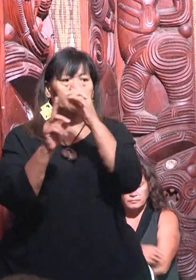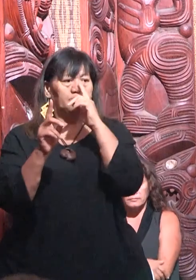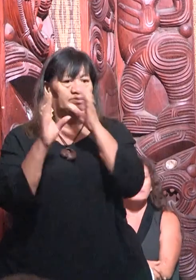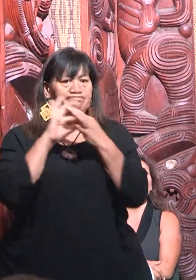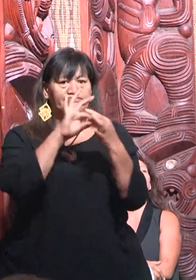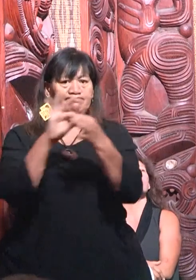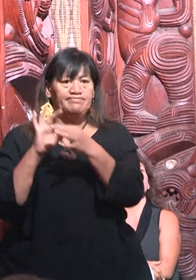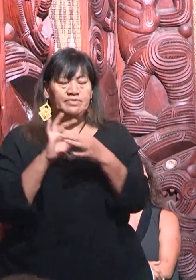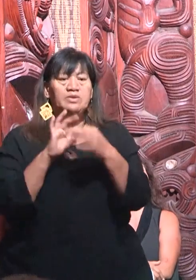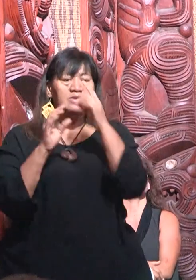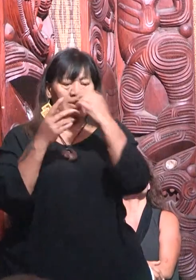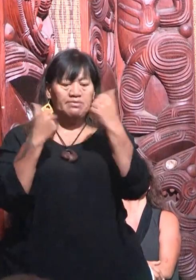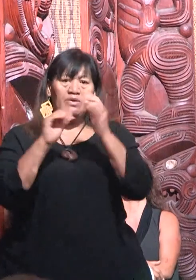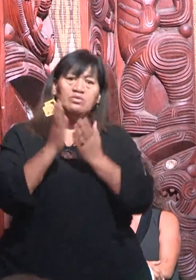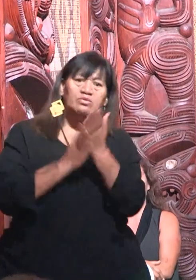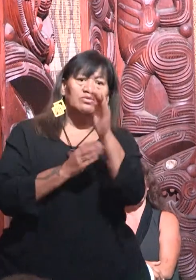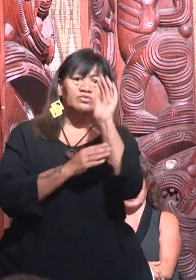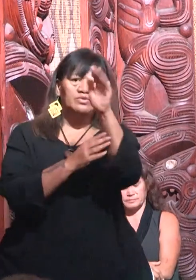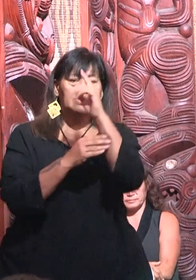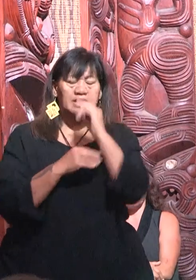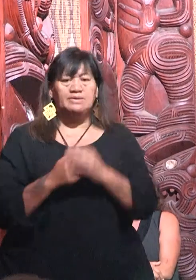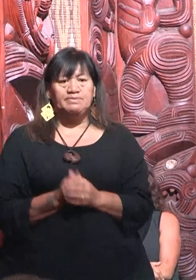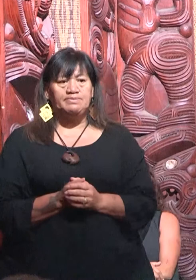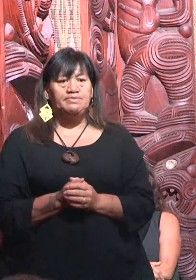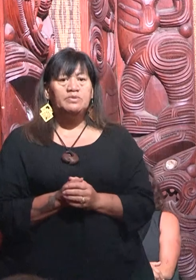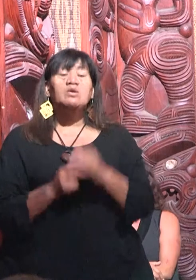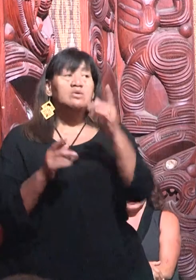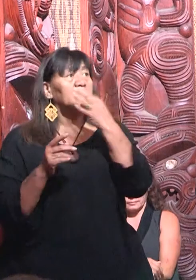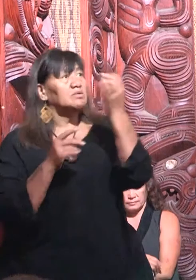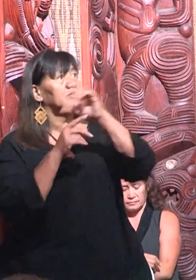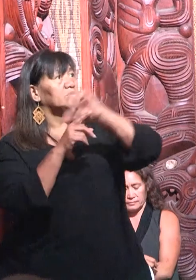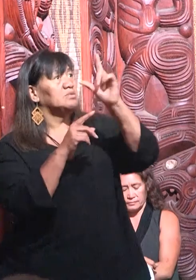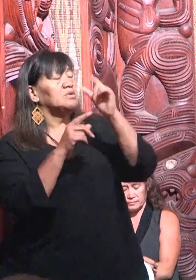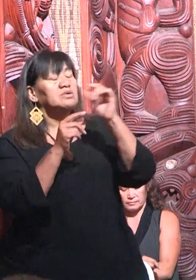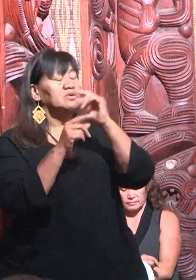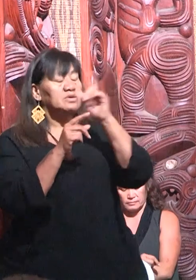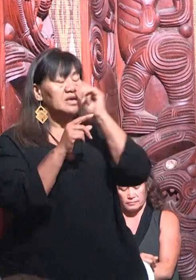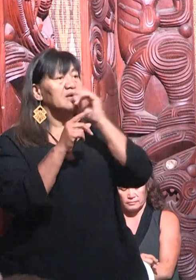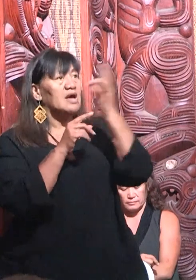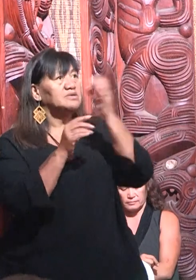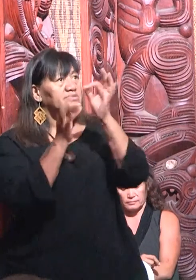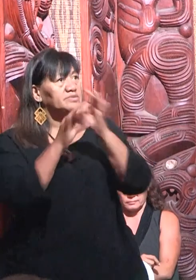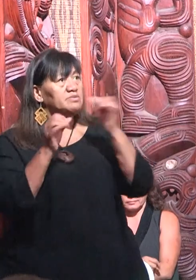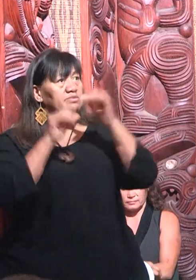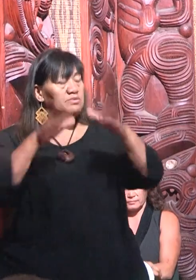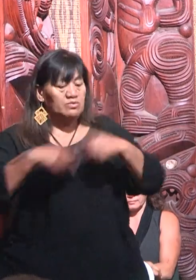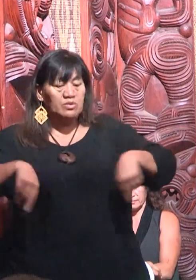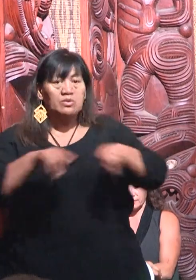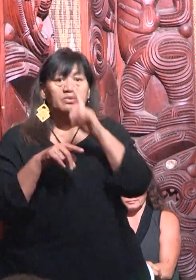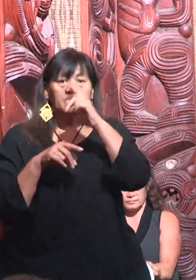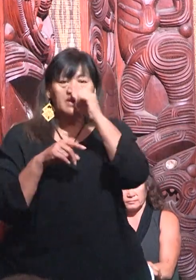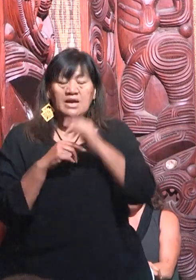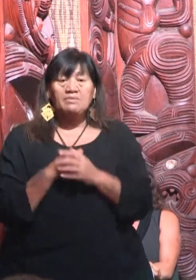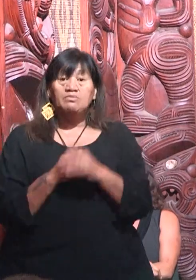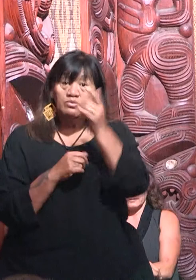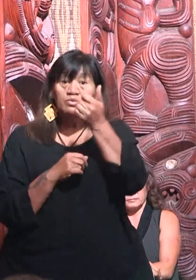au marama. E rongo o kairi ake kirunga kirunga ai. As dawn